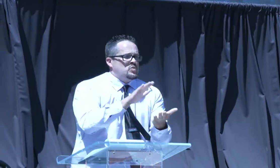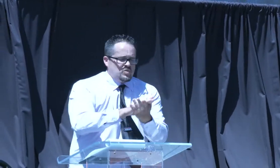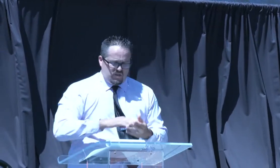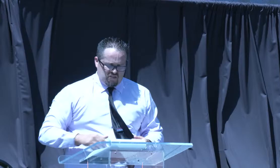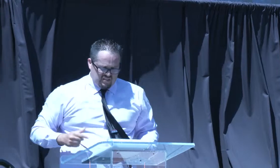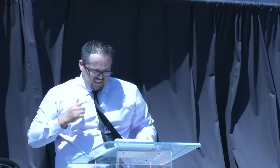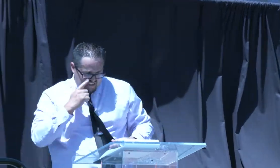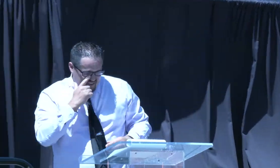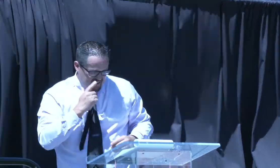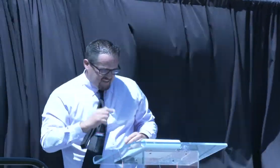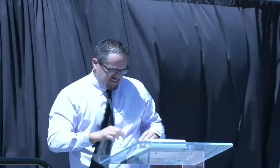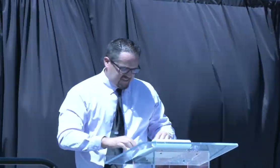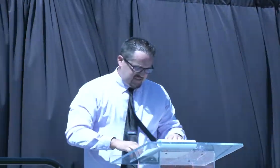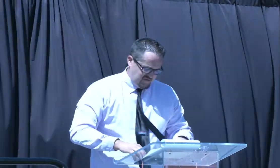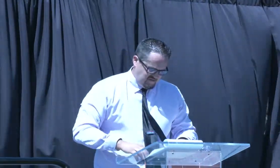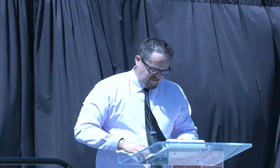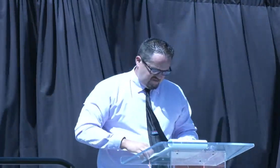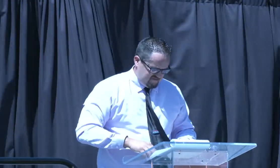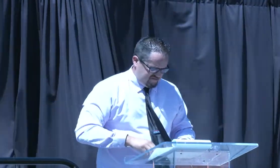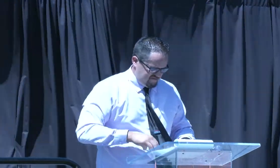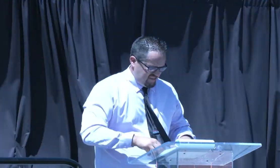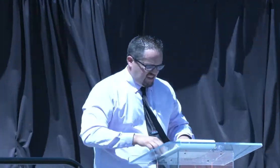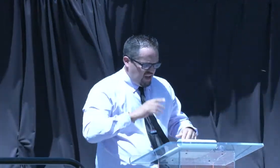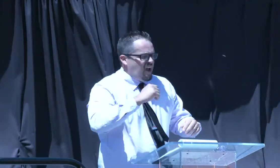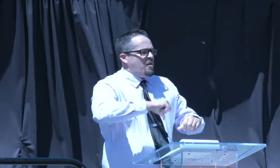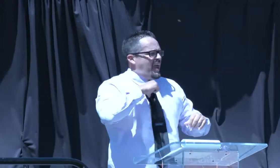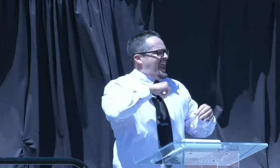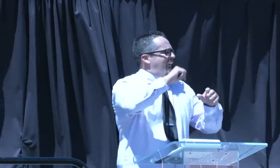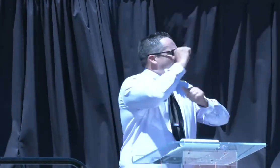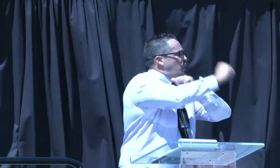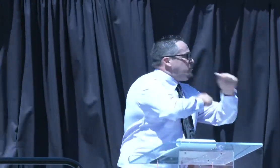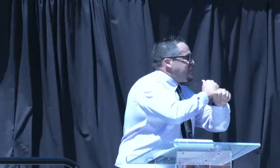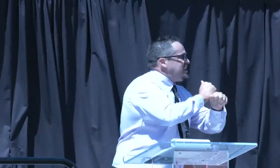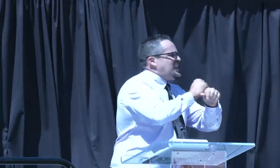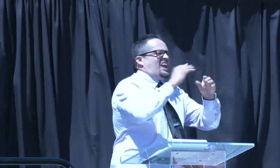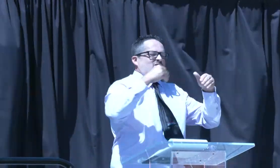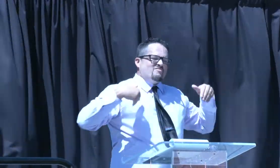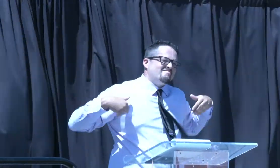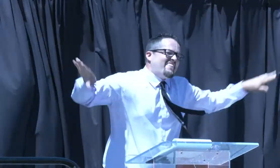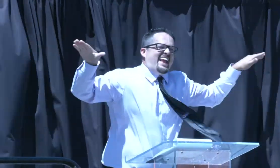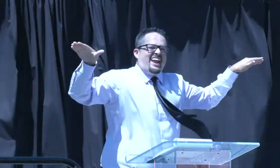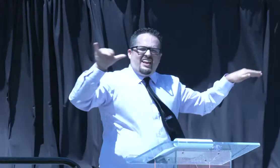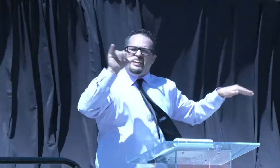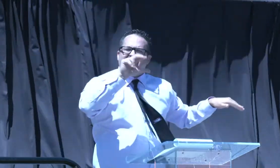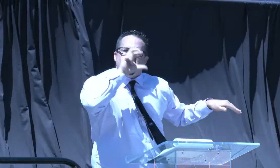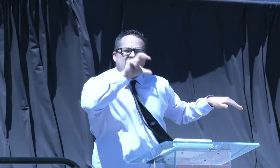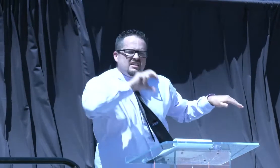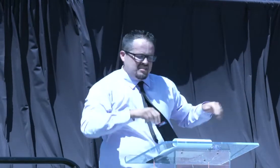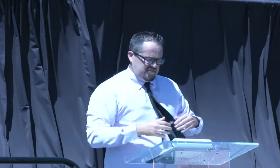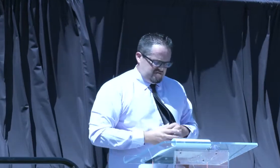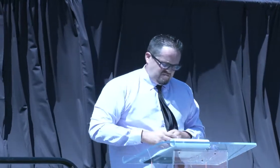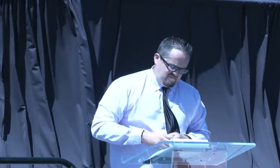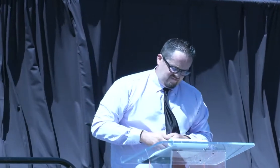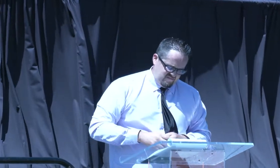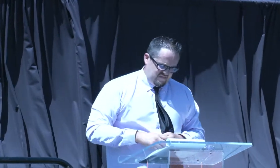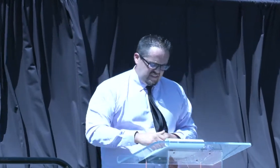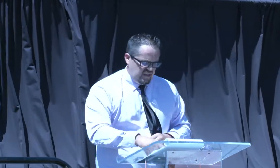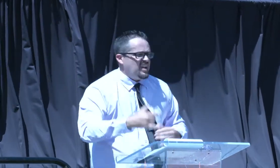Take pride in your alma mater as you spread your wings and fly like eagles.